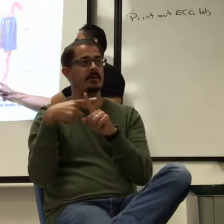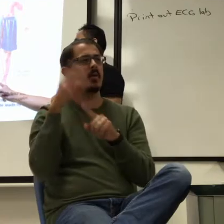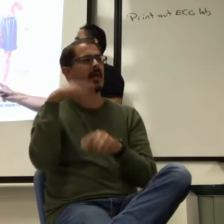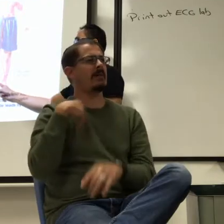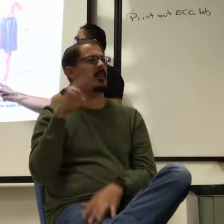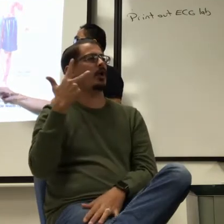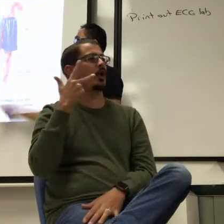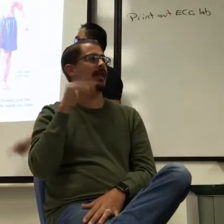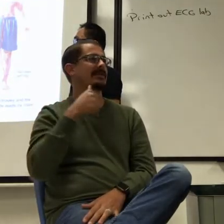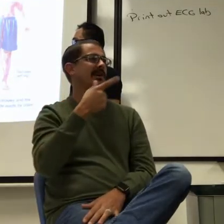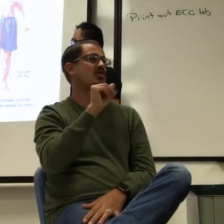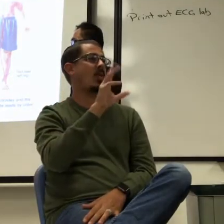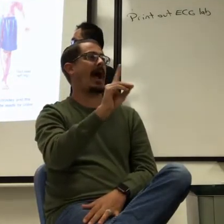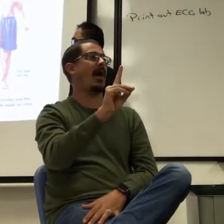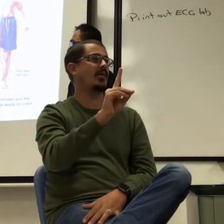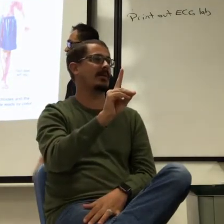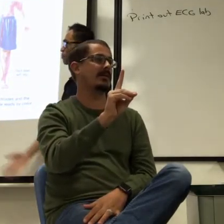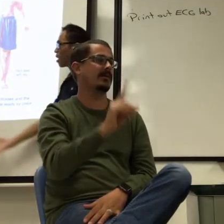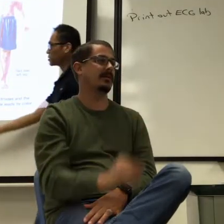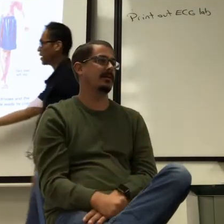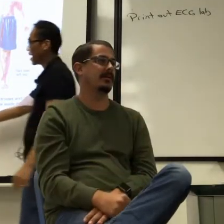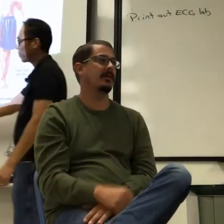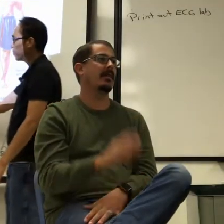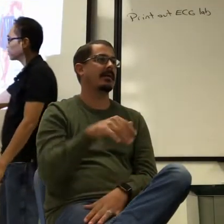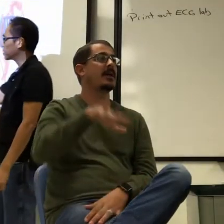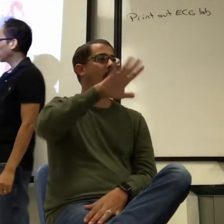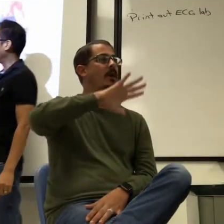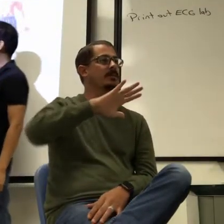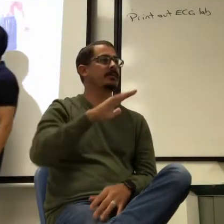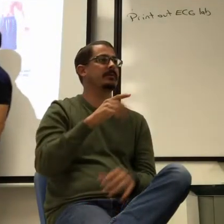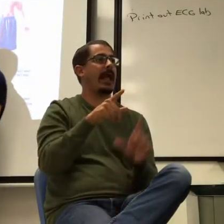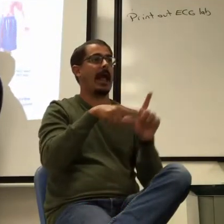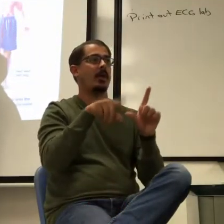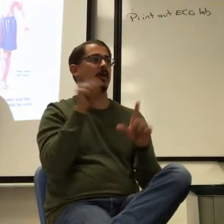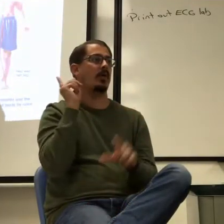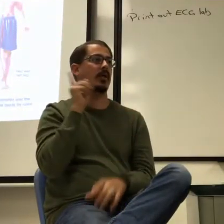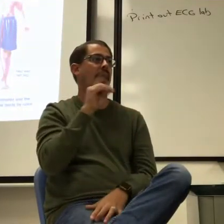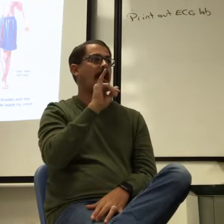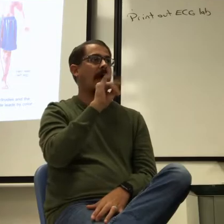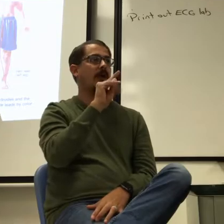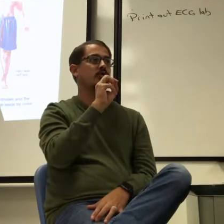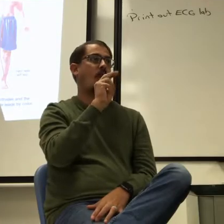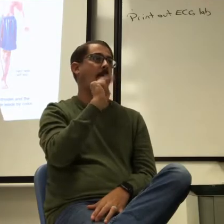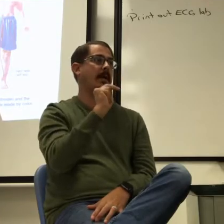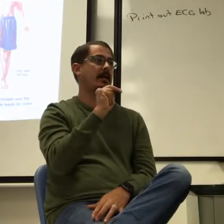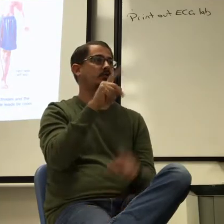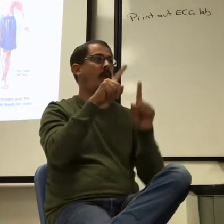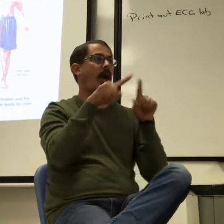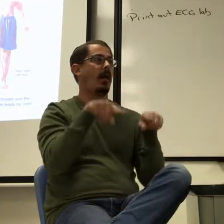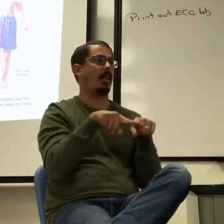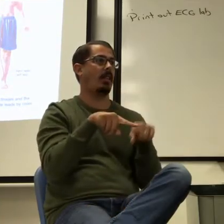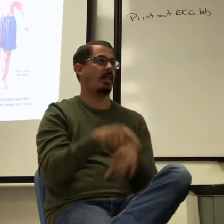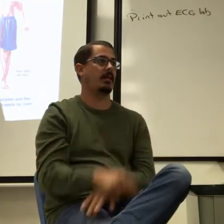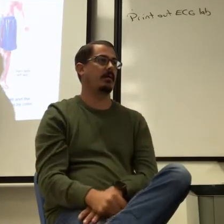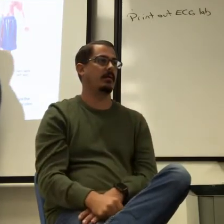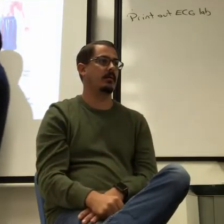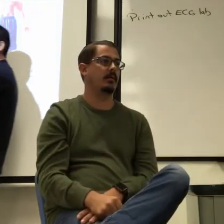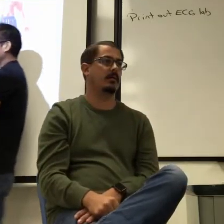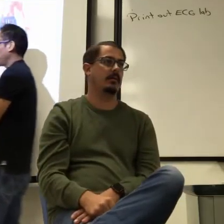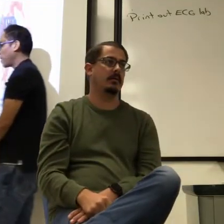lead, which is a gram. Okay, that's the approximate angle. This is called Eindhoven's triangle. he